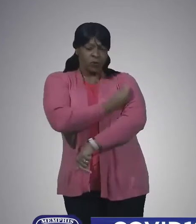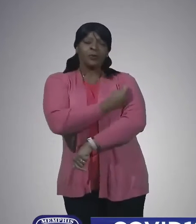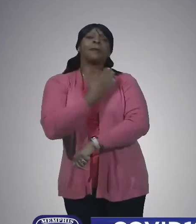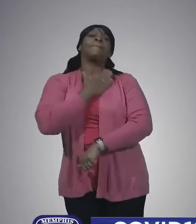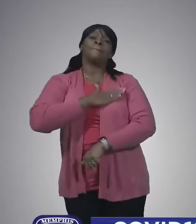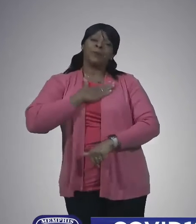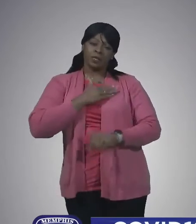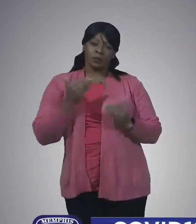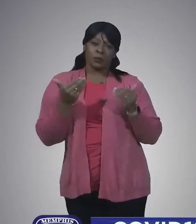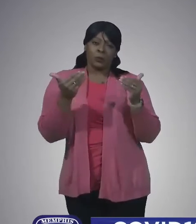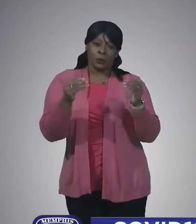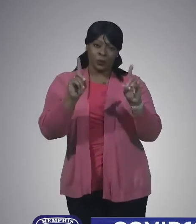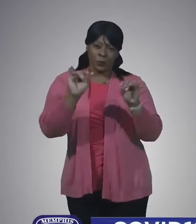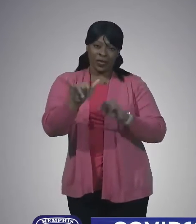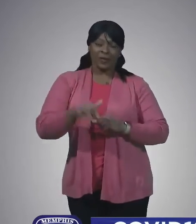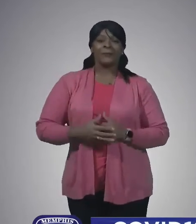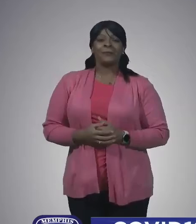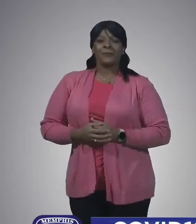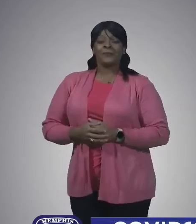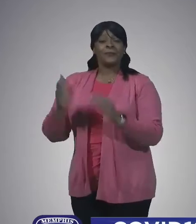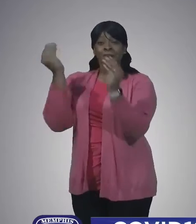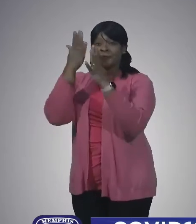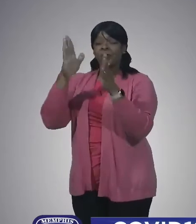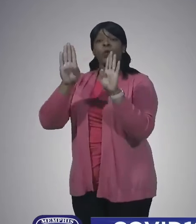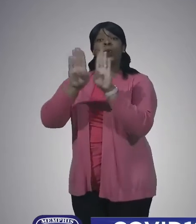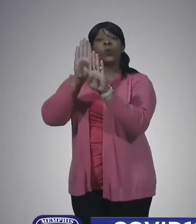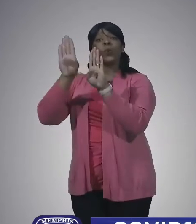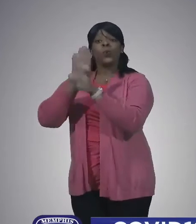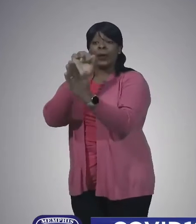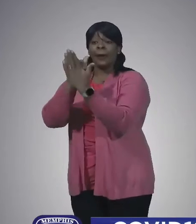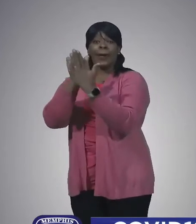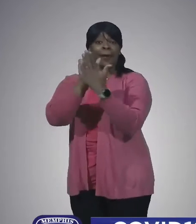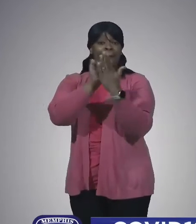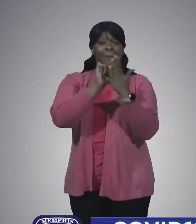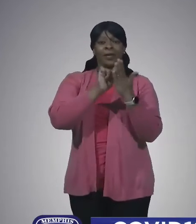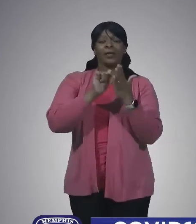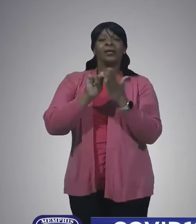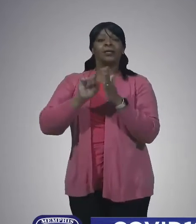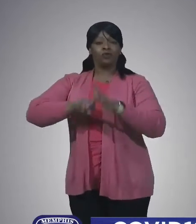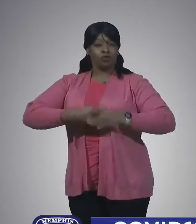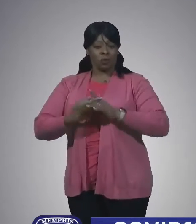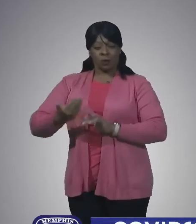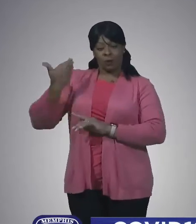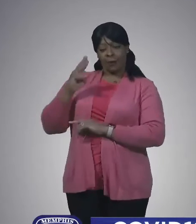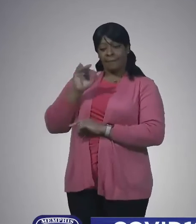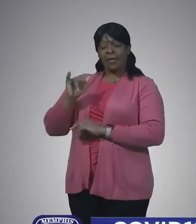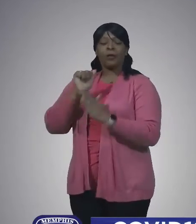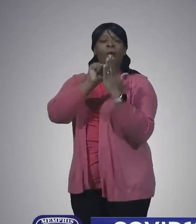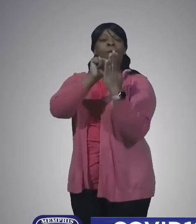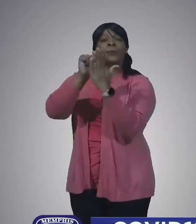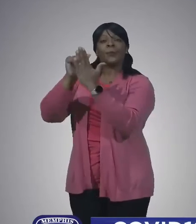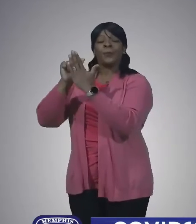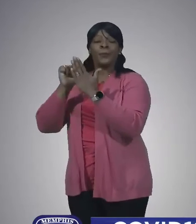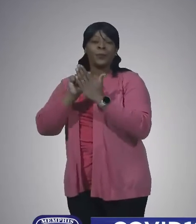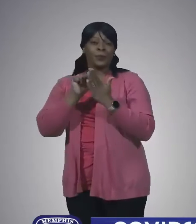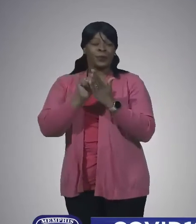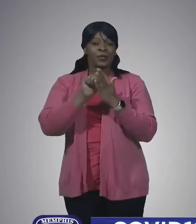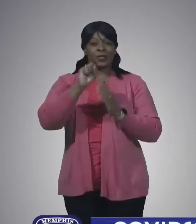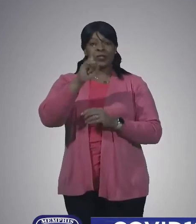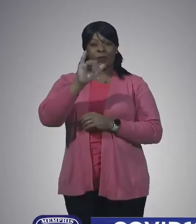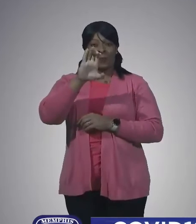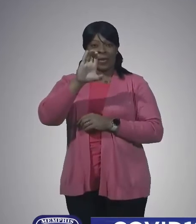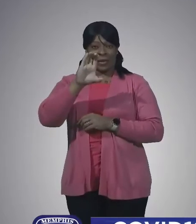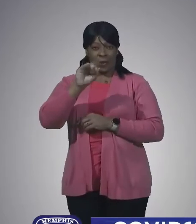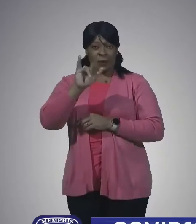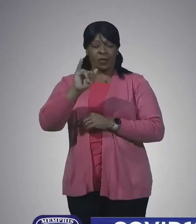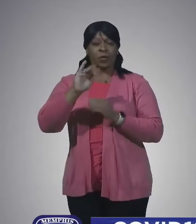do so. An update on the door-to-door campaign. We launched the campaign in May, knocking on doors in the Shelby County